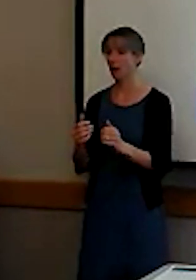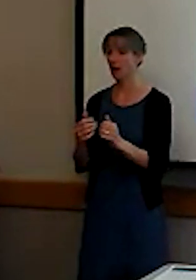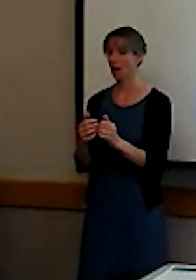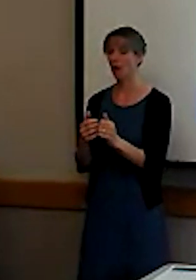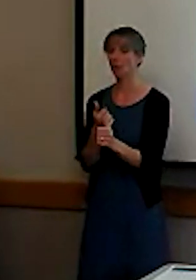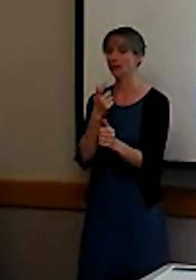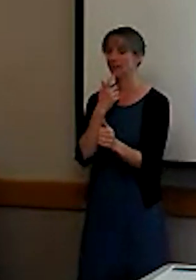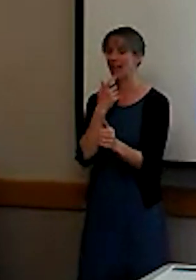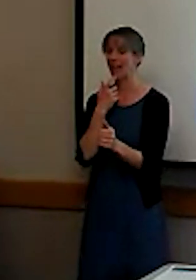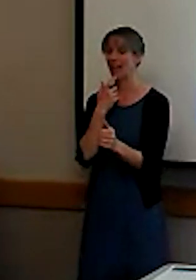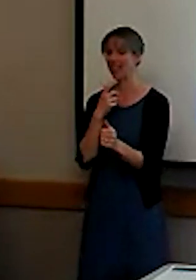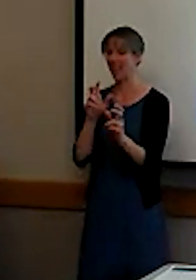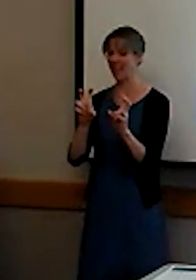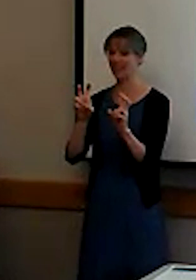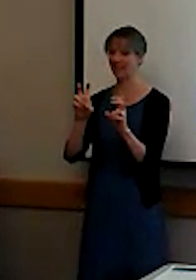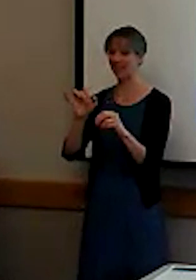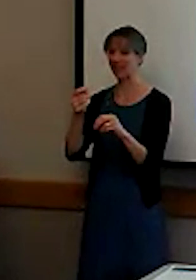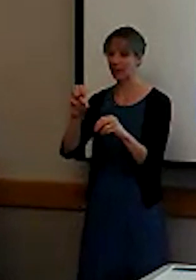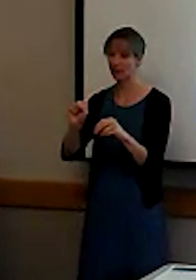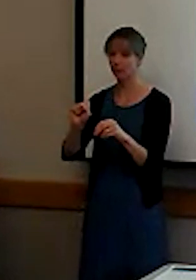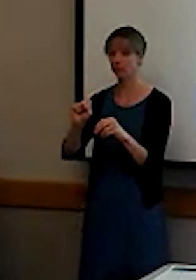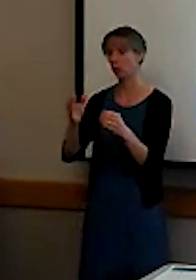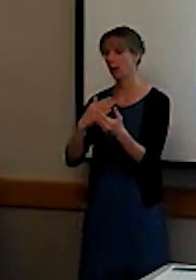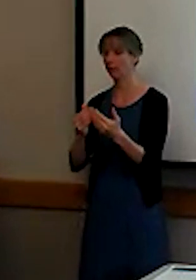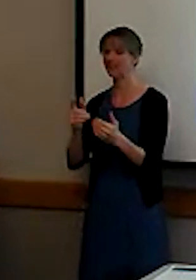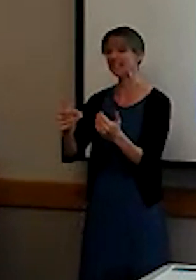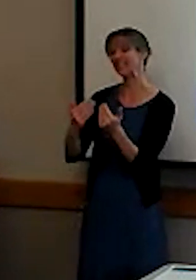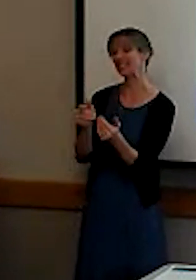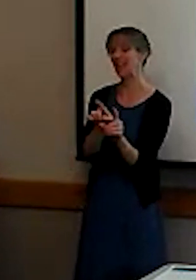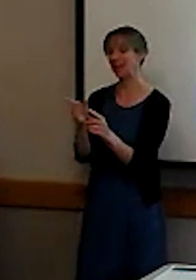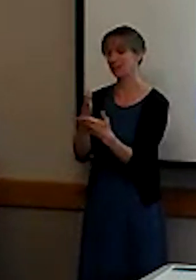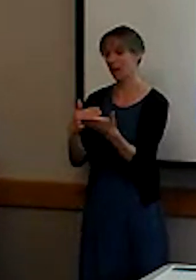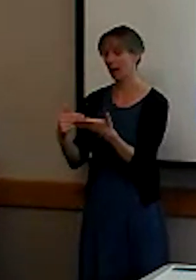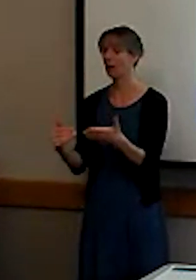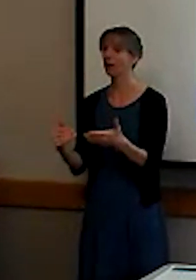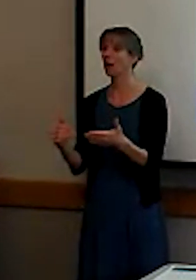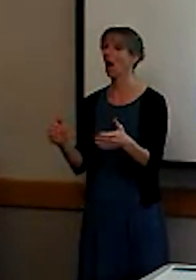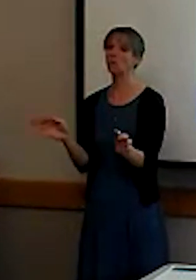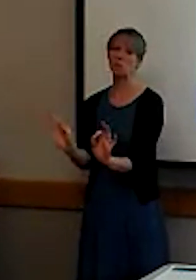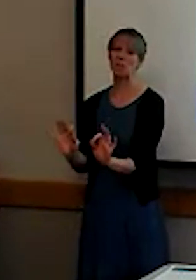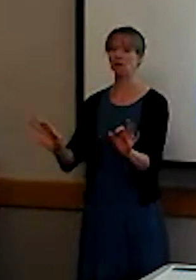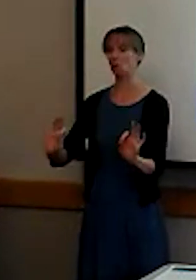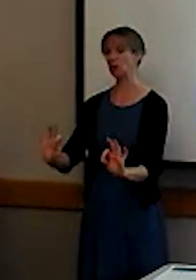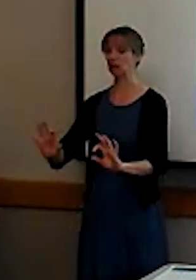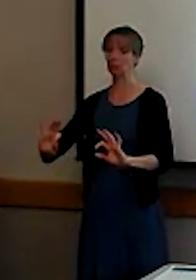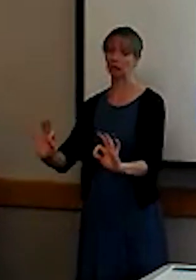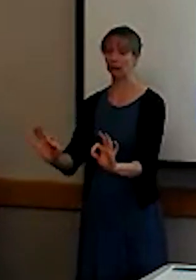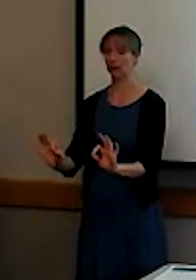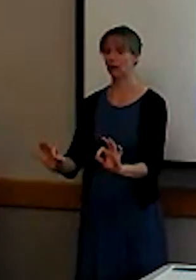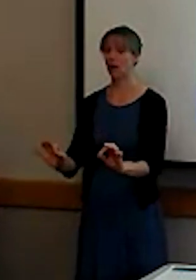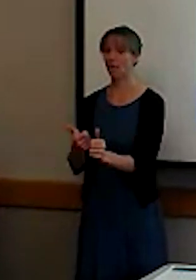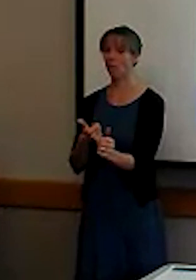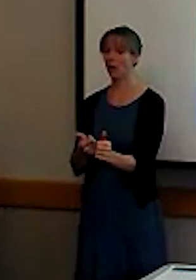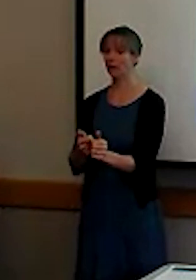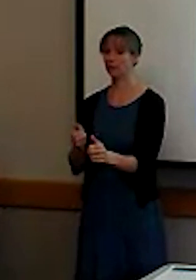this is easy as pie, or when I'm talking about something, or y'all can do this, no biggie, no biggie, or just avoid